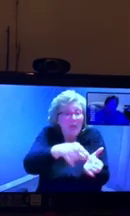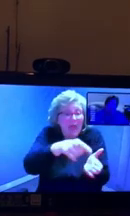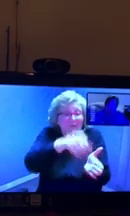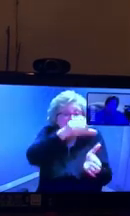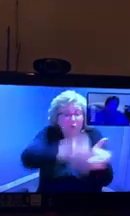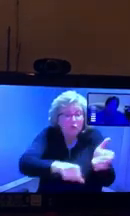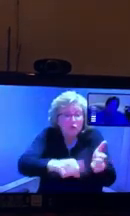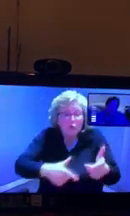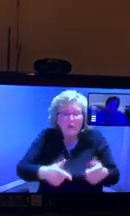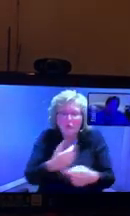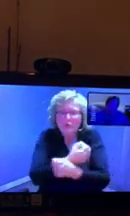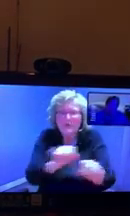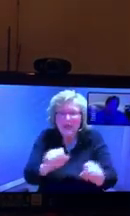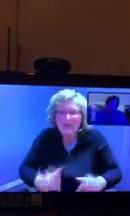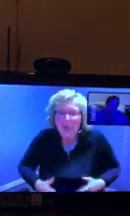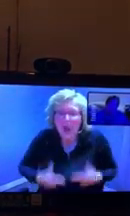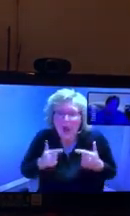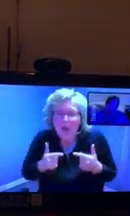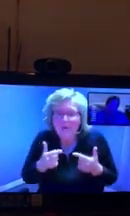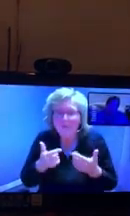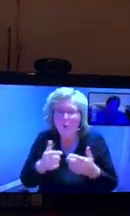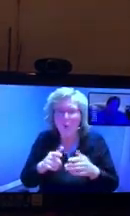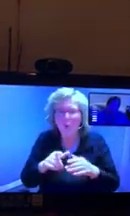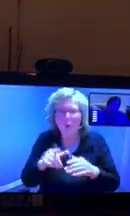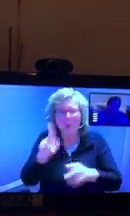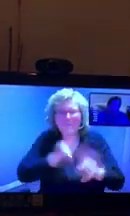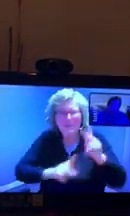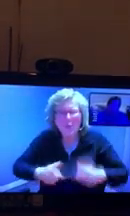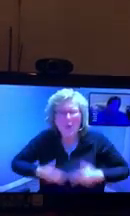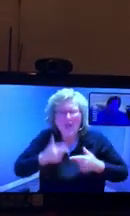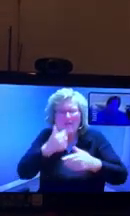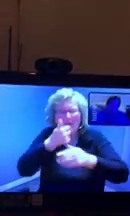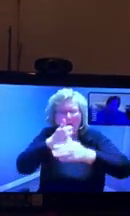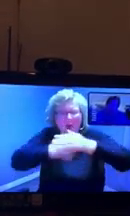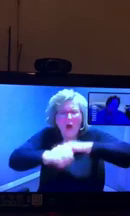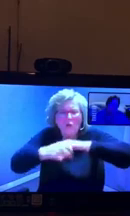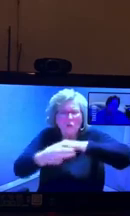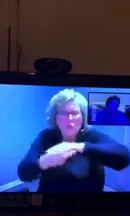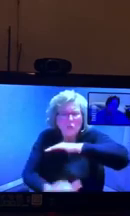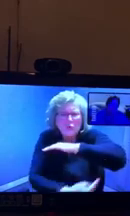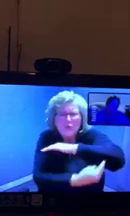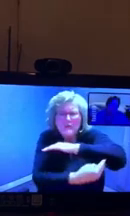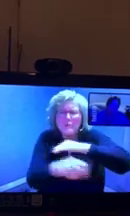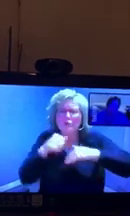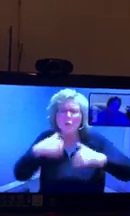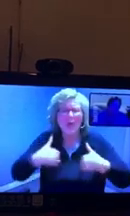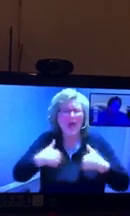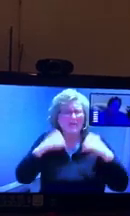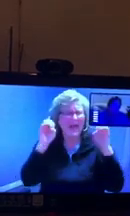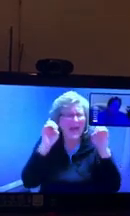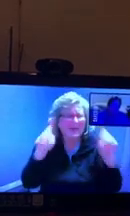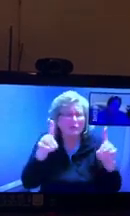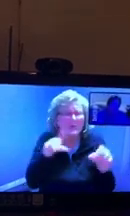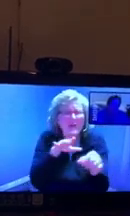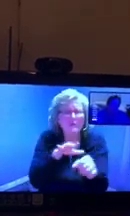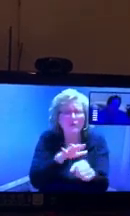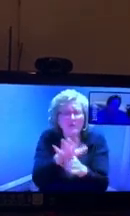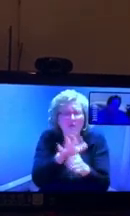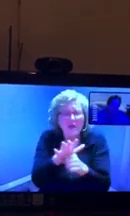children. People who are living on the bridges who don't have the education needed to be able to go out and get a